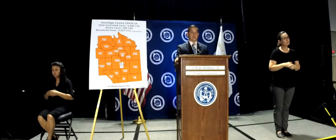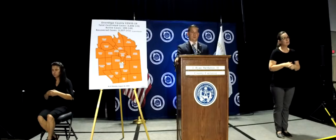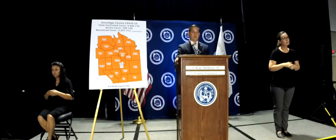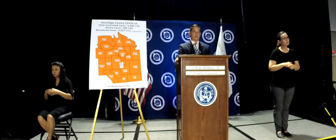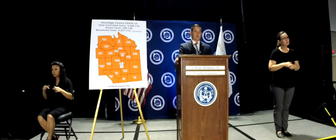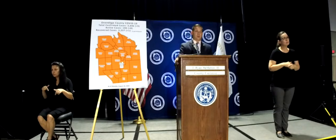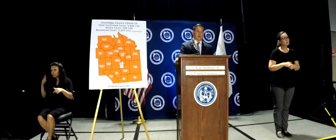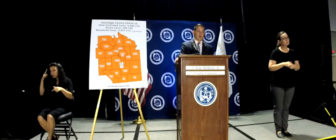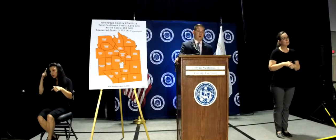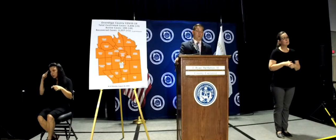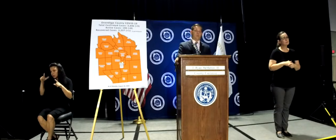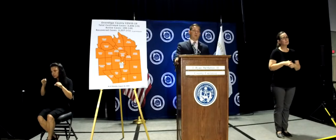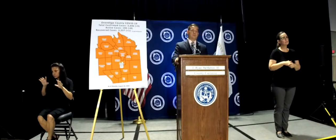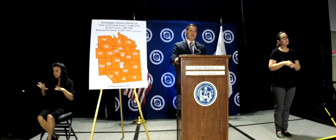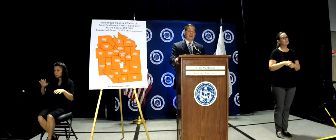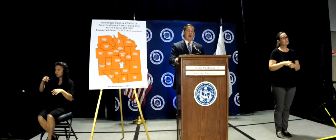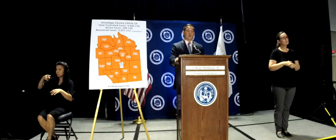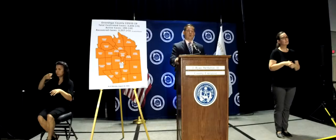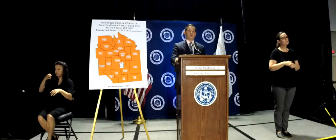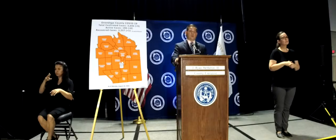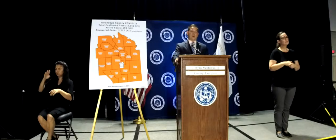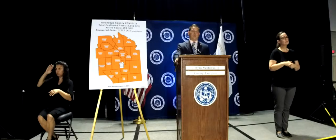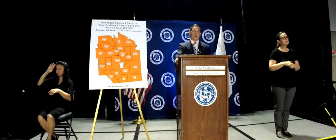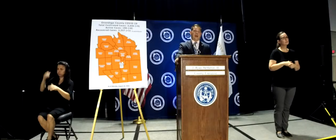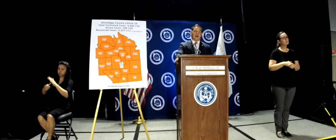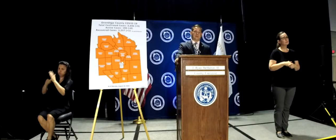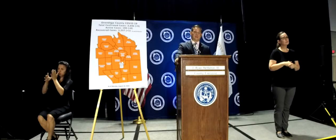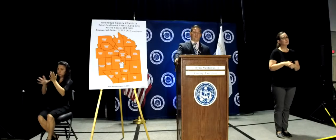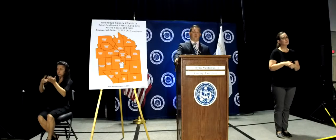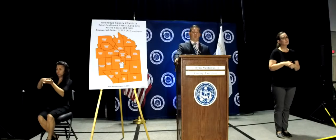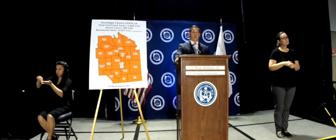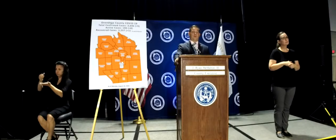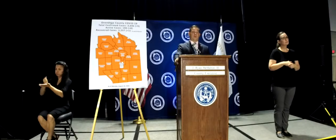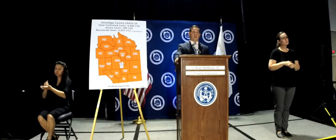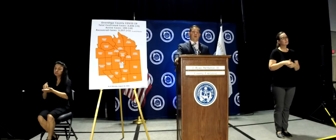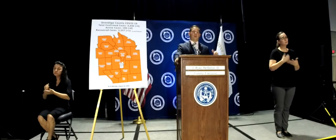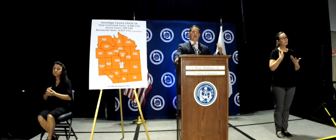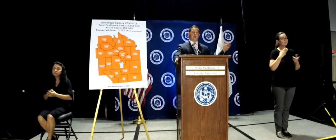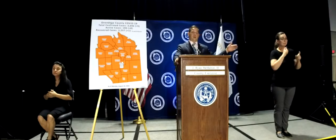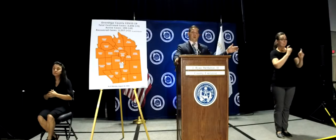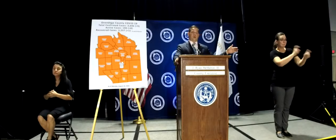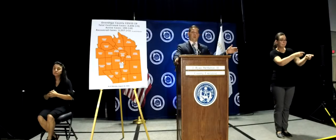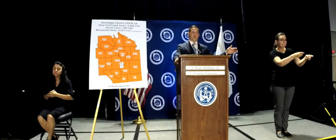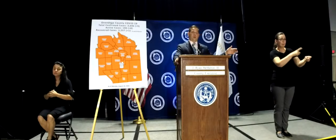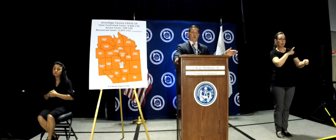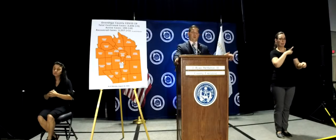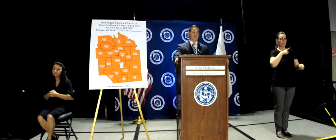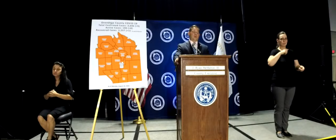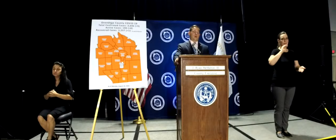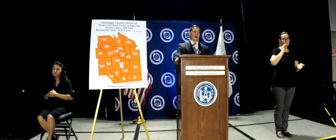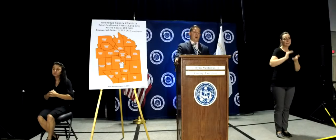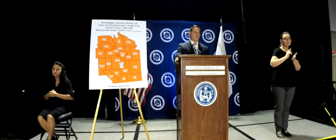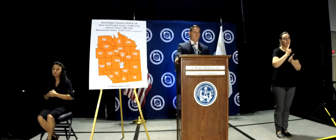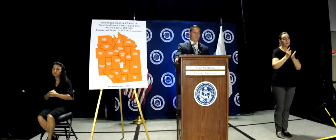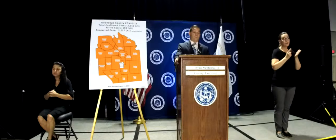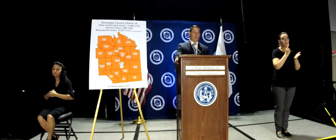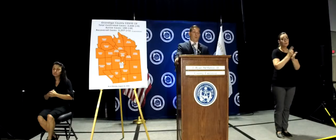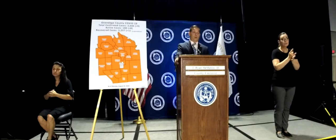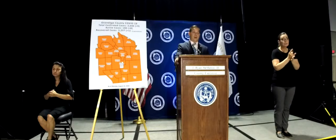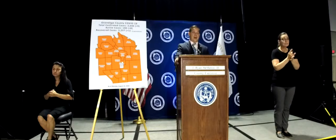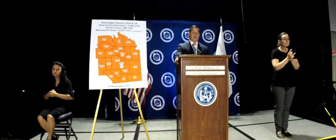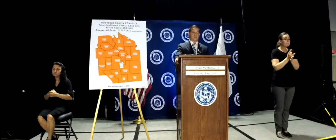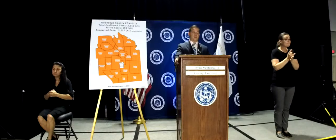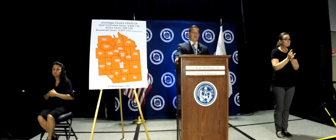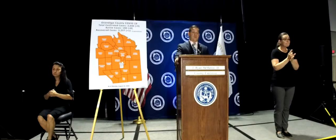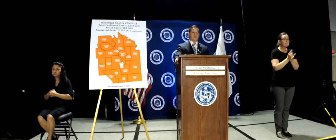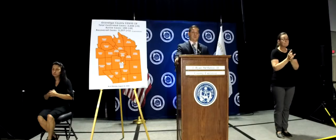legislature. It won't be as many hours that we're going to ask for relief on that we had earlier in the year, but we're going